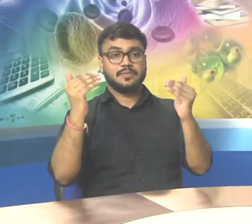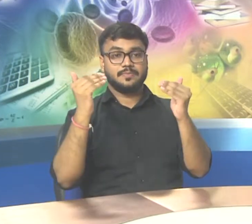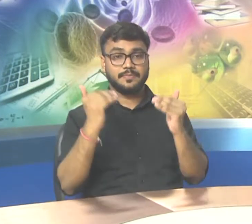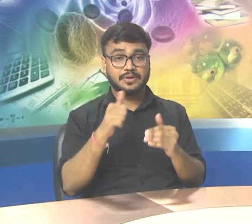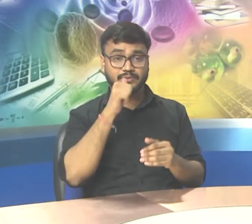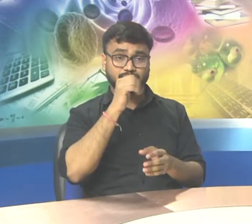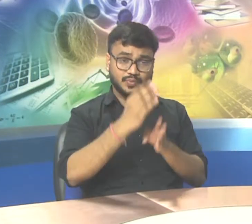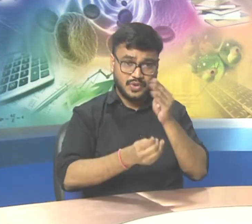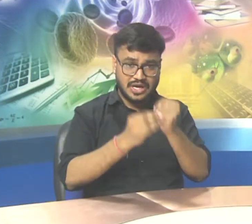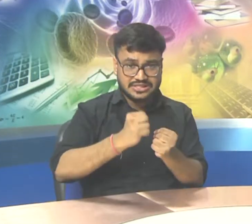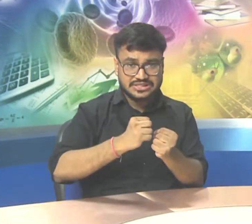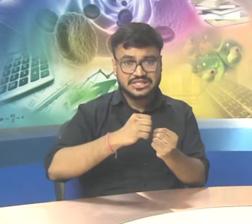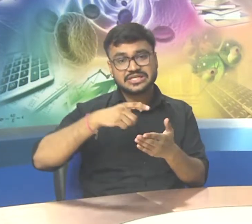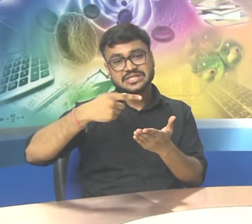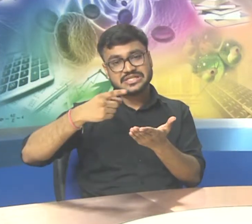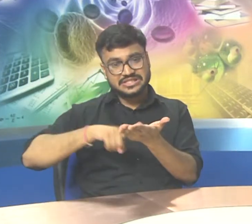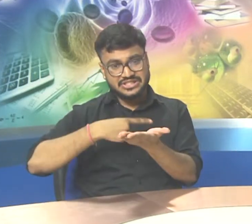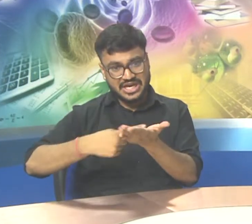poultry, fish, eggs,